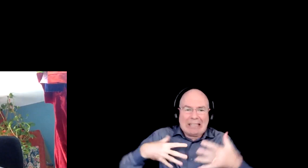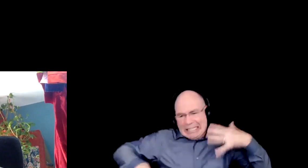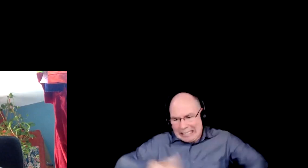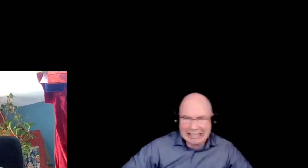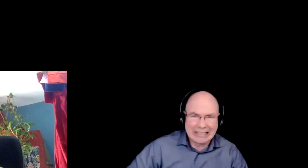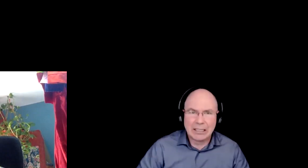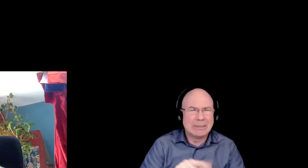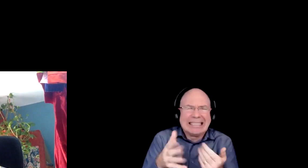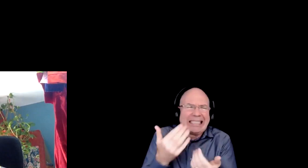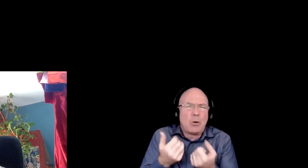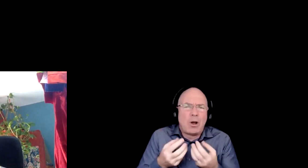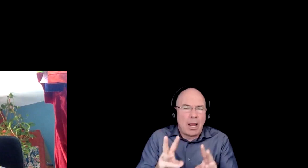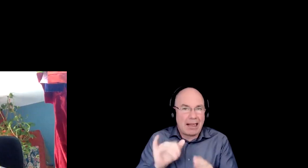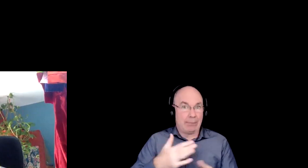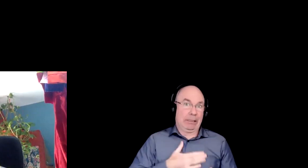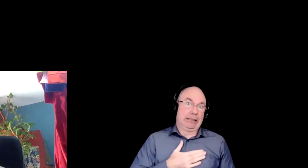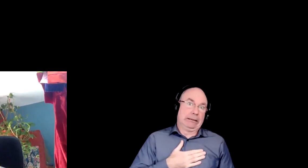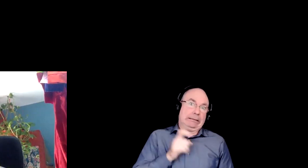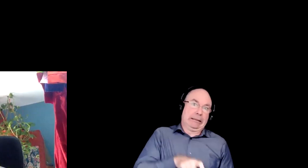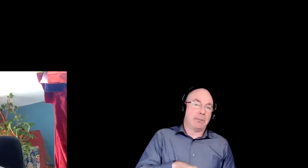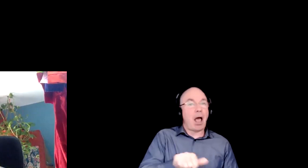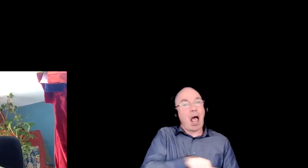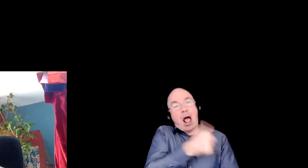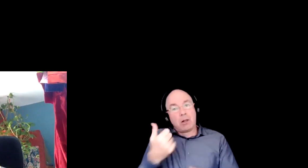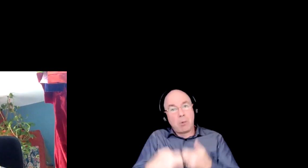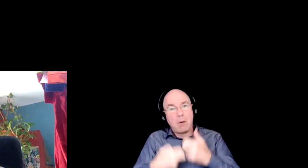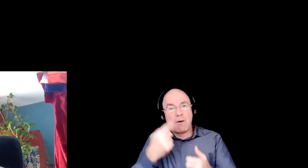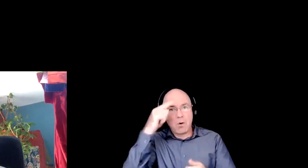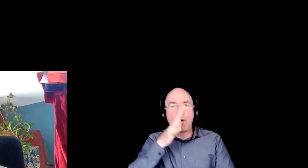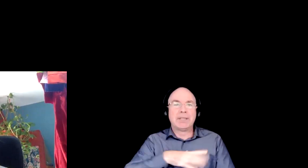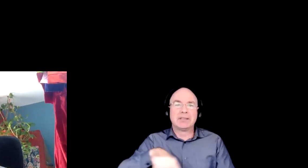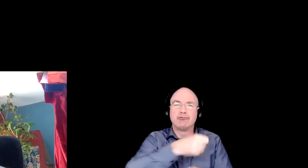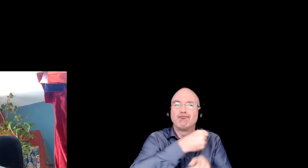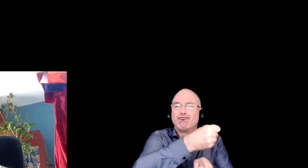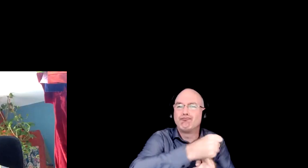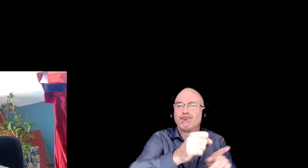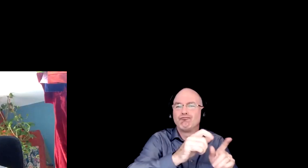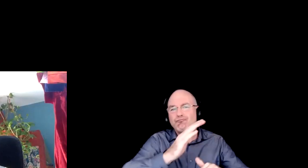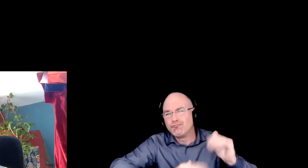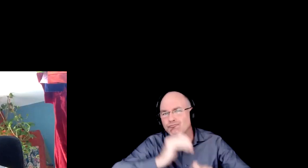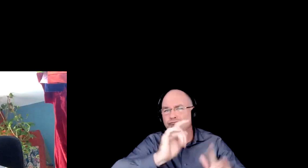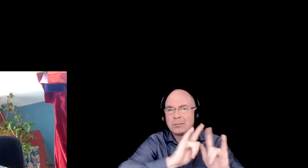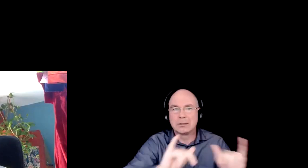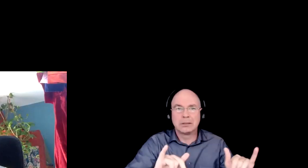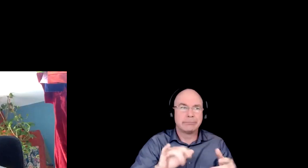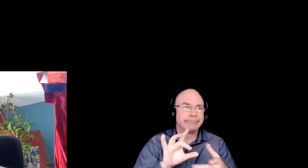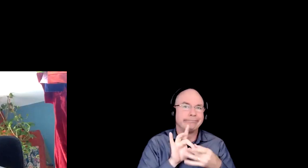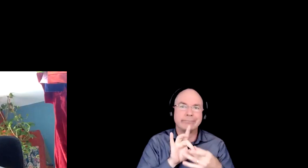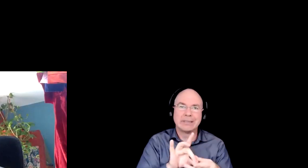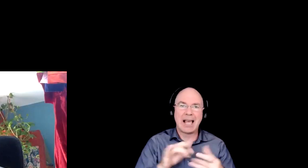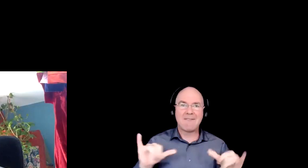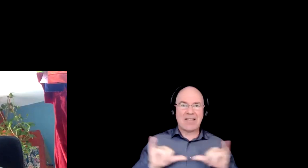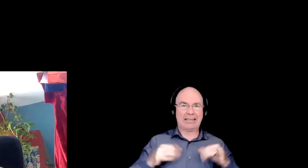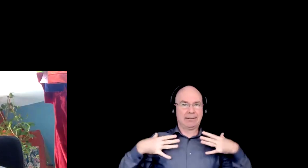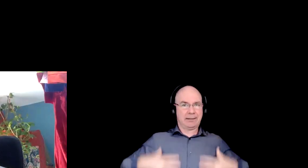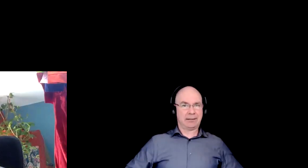only that, there were other real functional problems tradeswomen were having, had everything to do with fit.